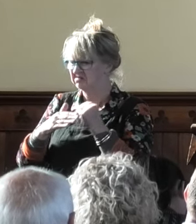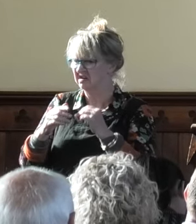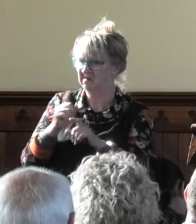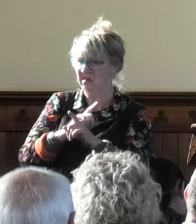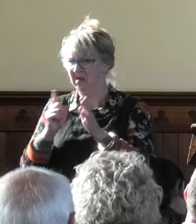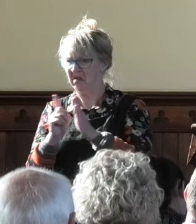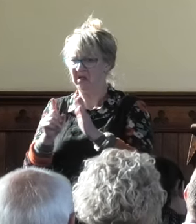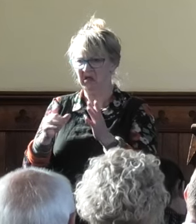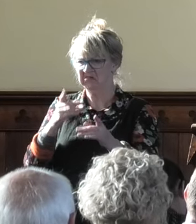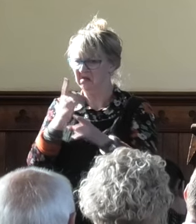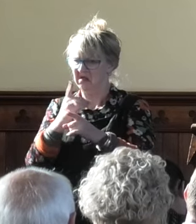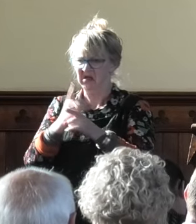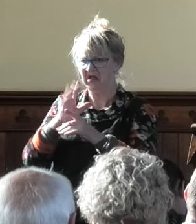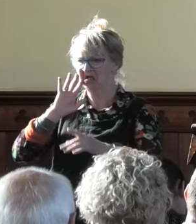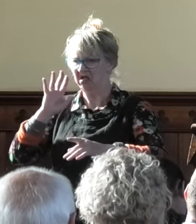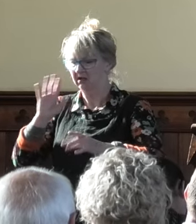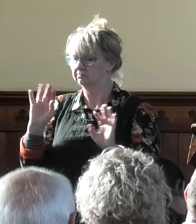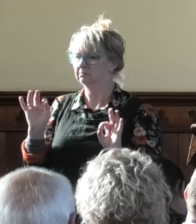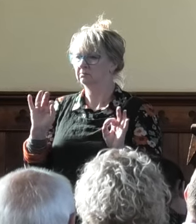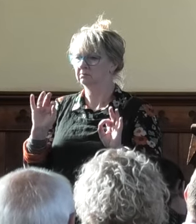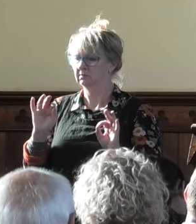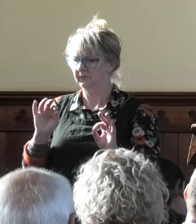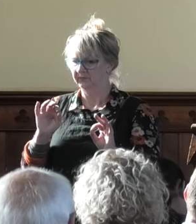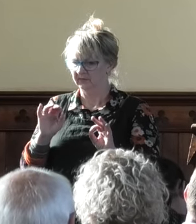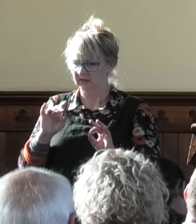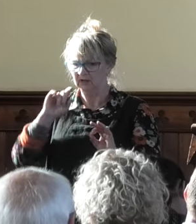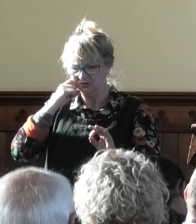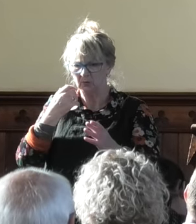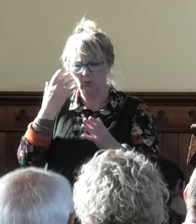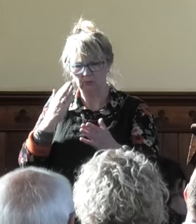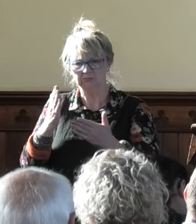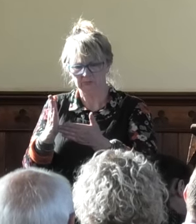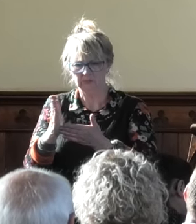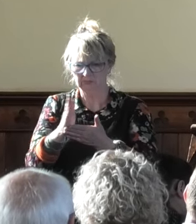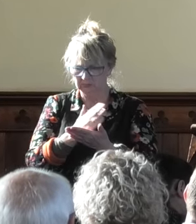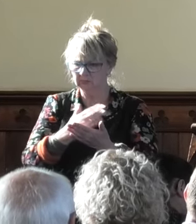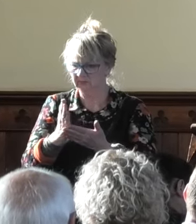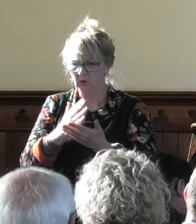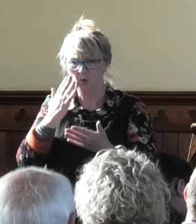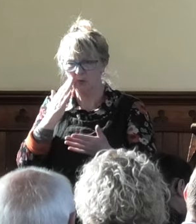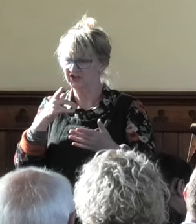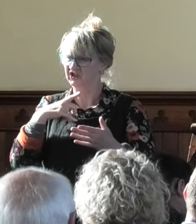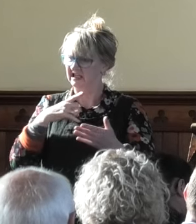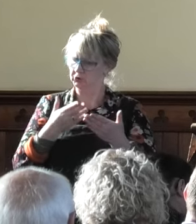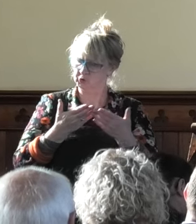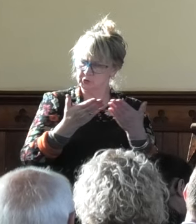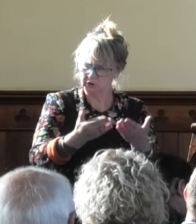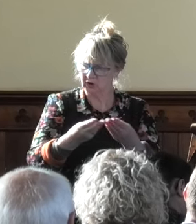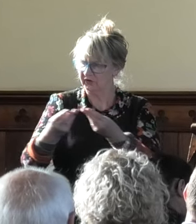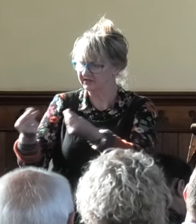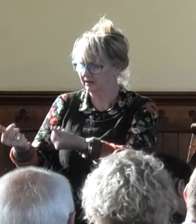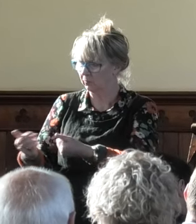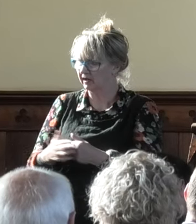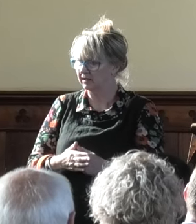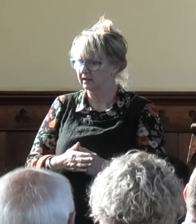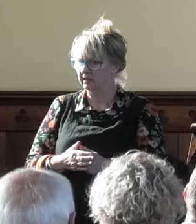and improve the lot of someone in need just because they were good things to do. They were good things to do. Whenever she served, though she may not have